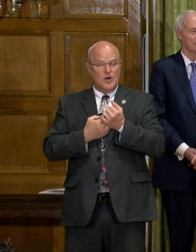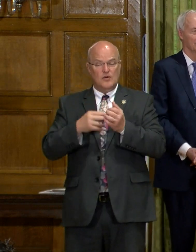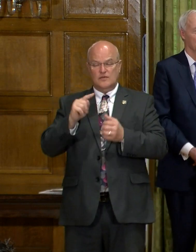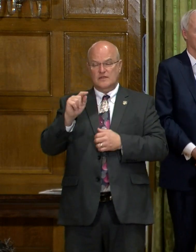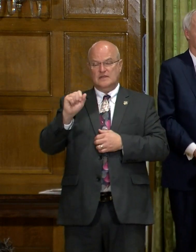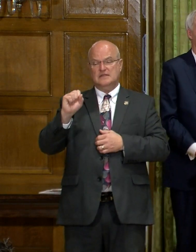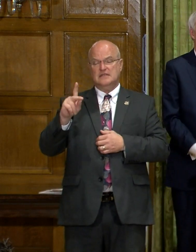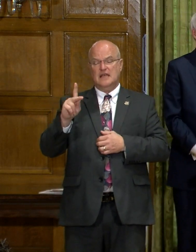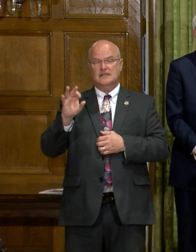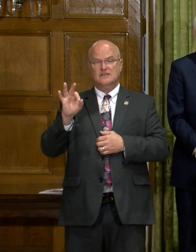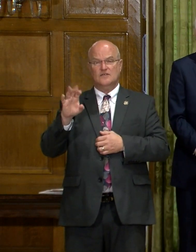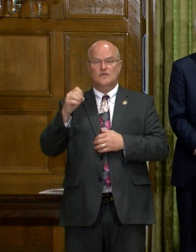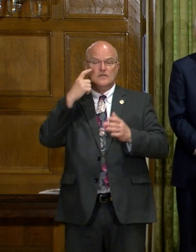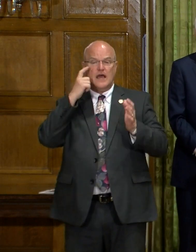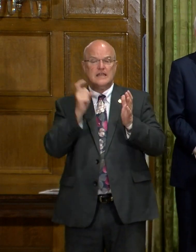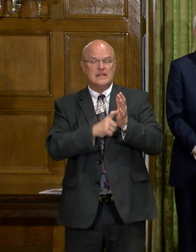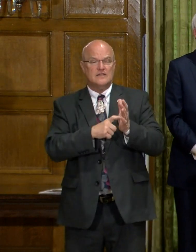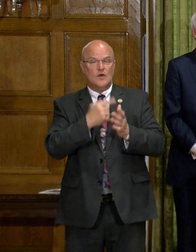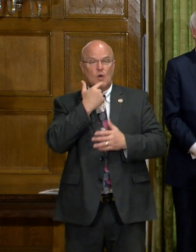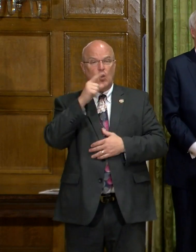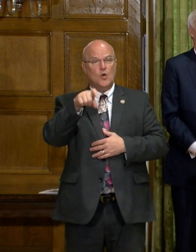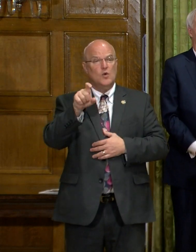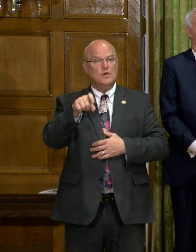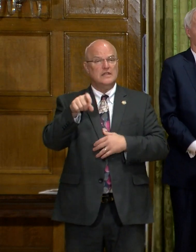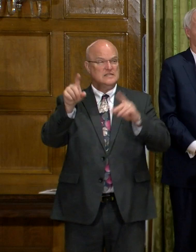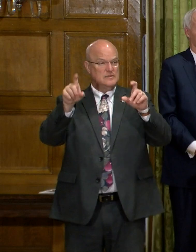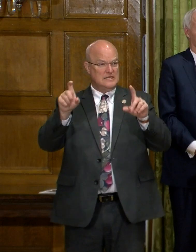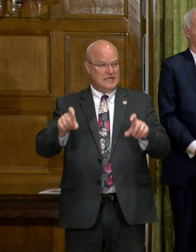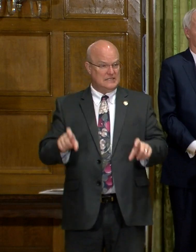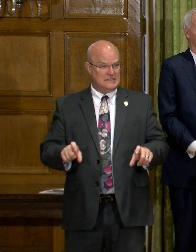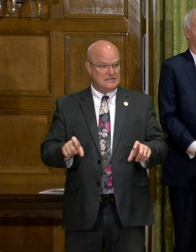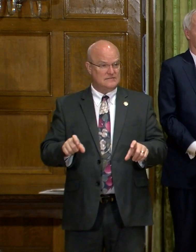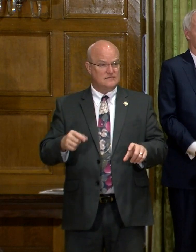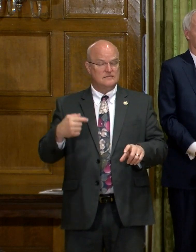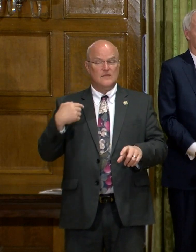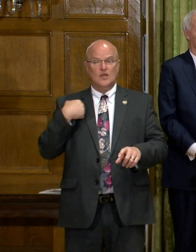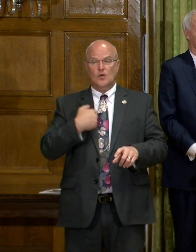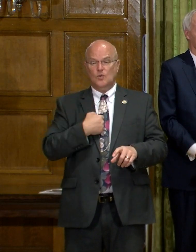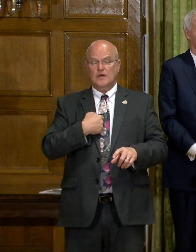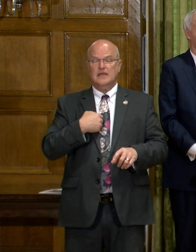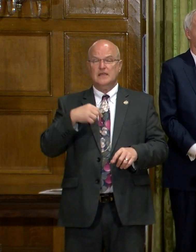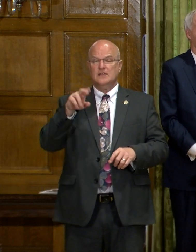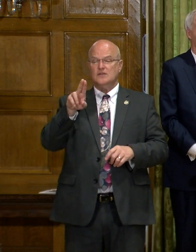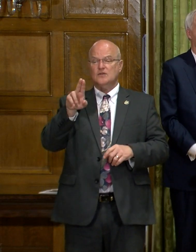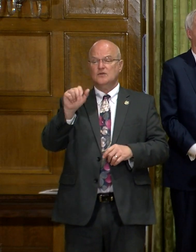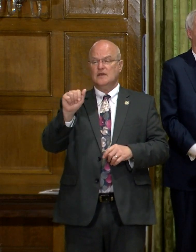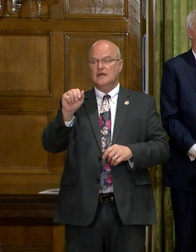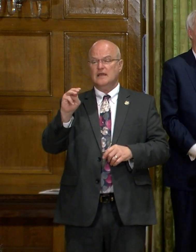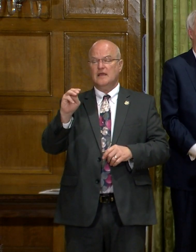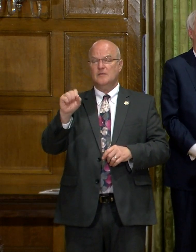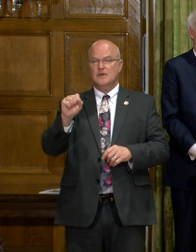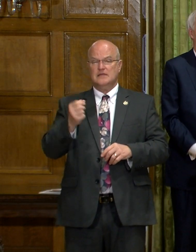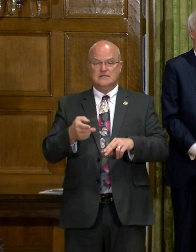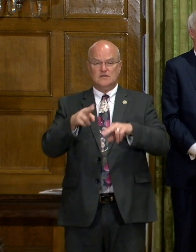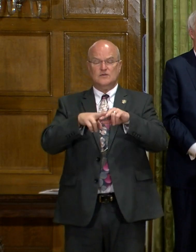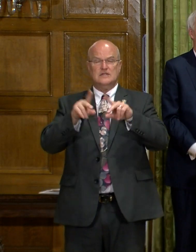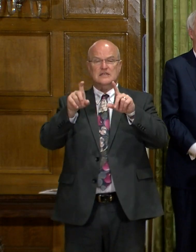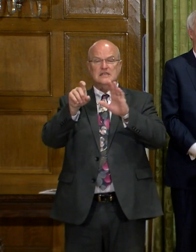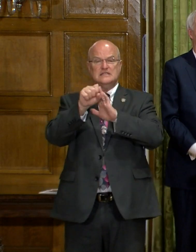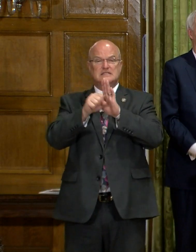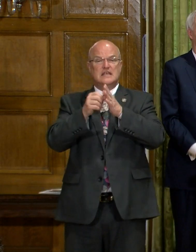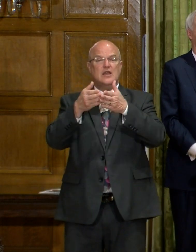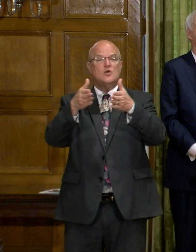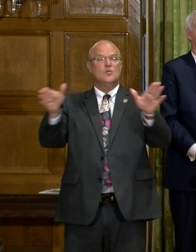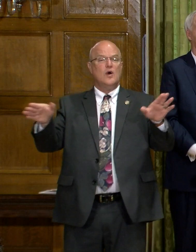task force have identified who needs to be tested. We at UAMS have worked on increasing the statewide testing capacity